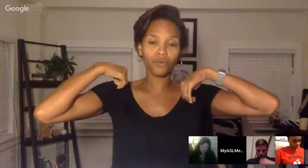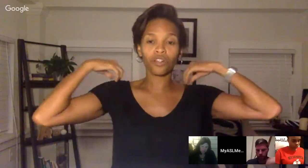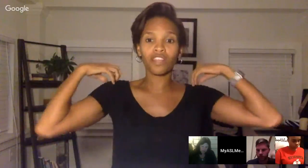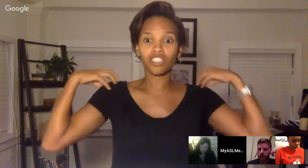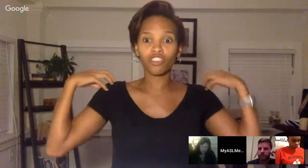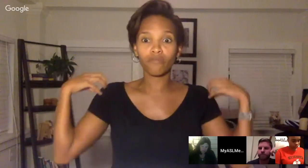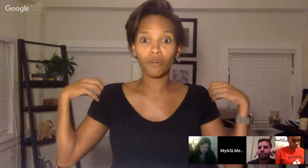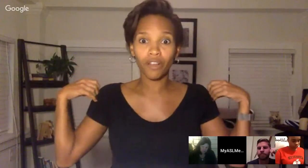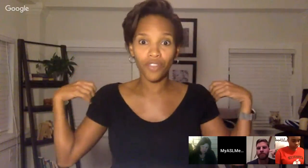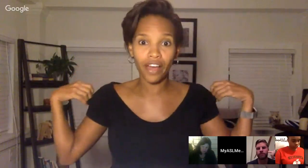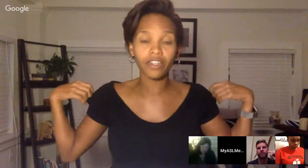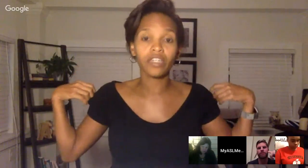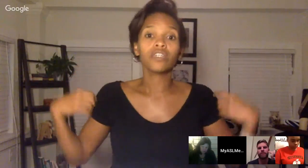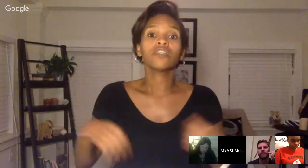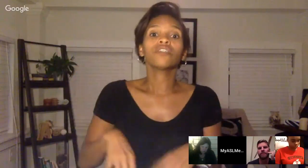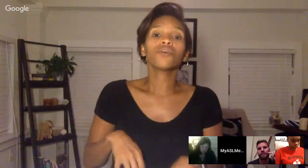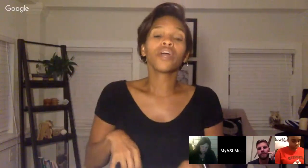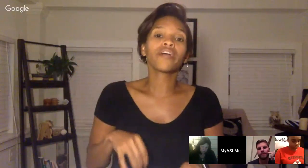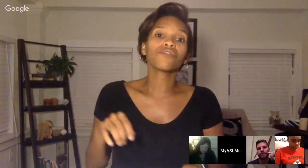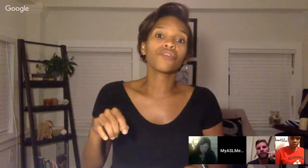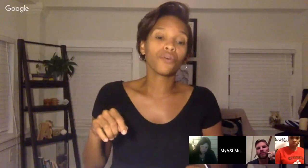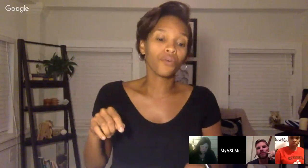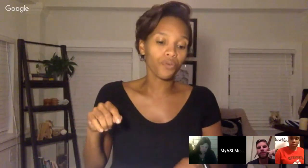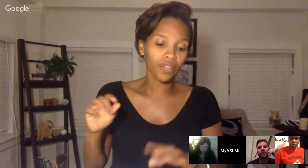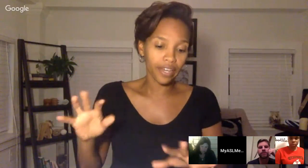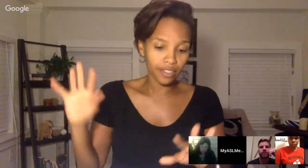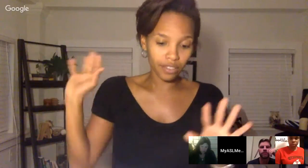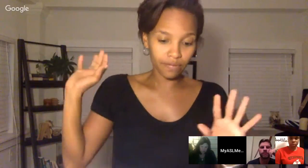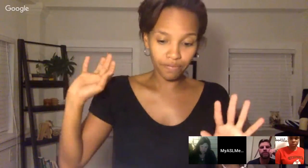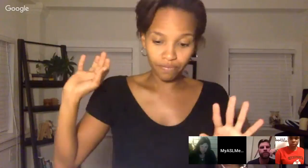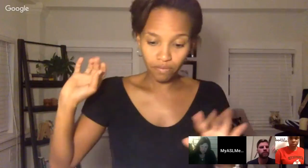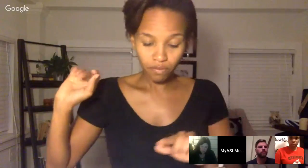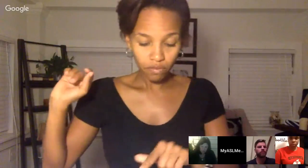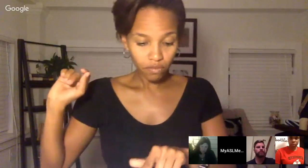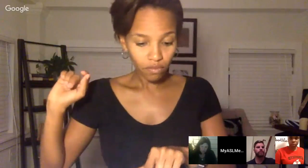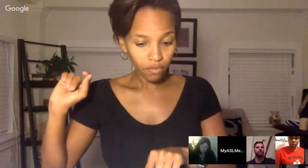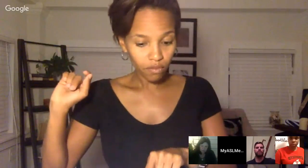the important thing to remember about that. Okay, so yes.